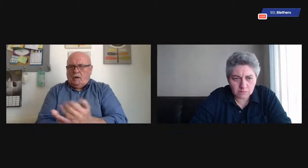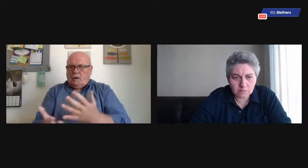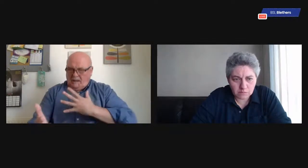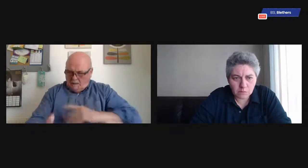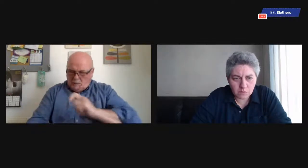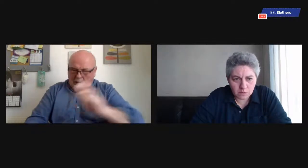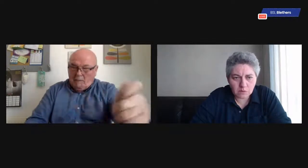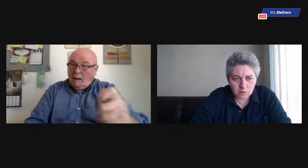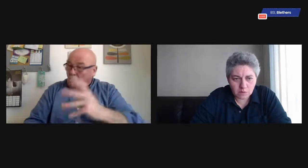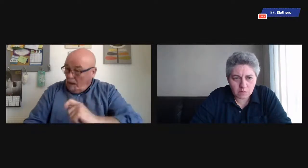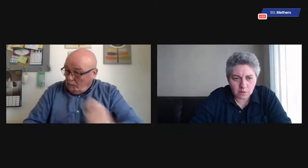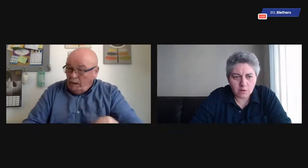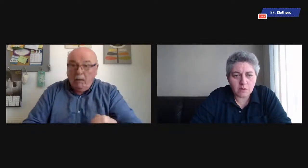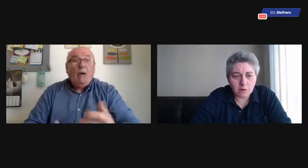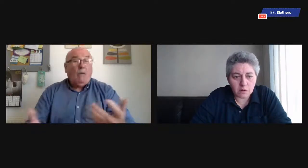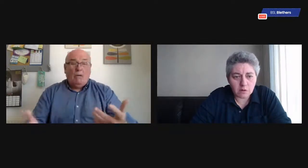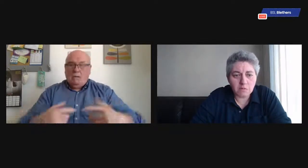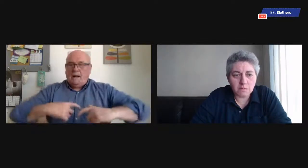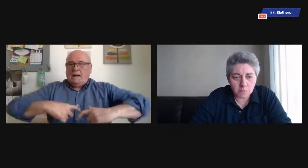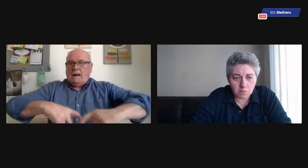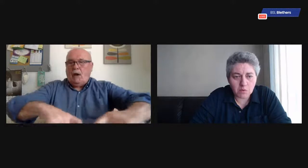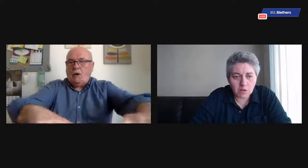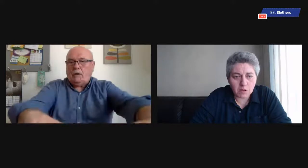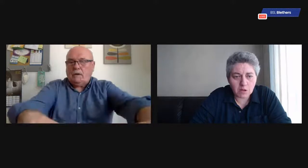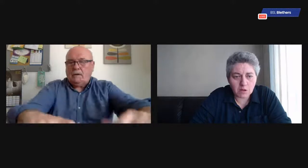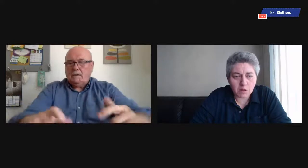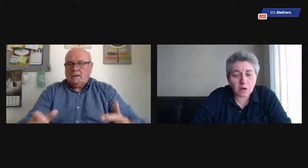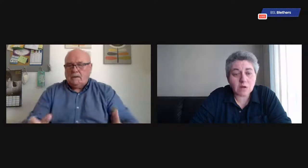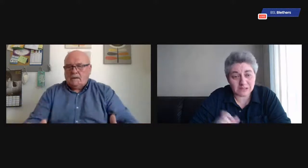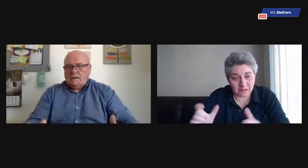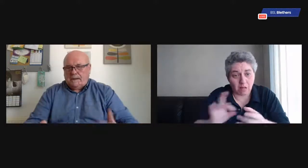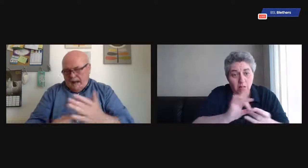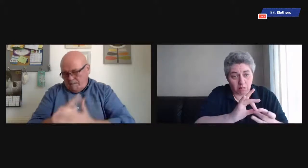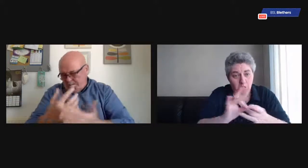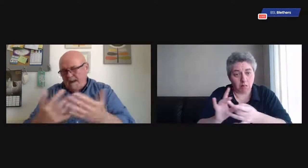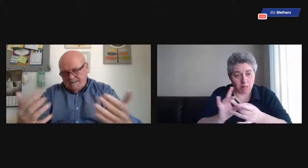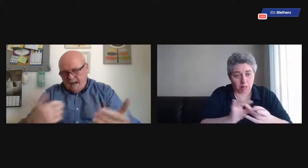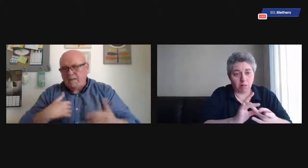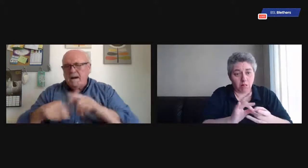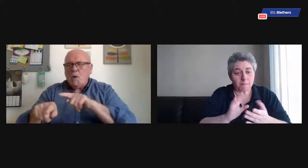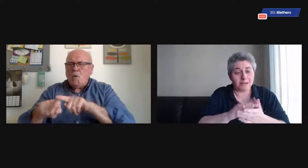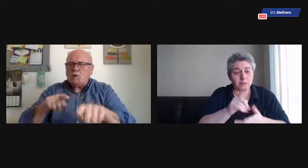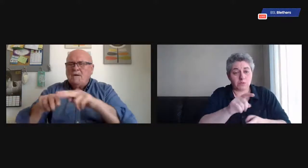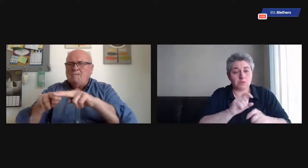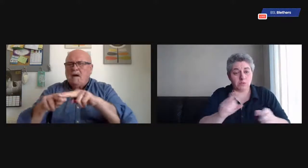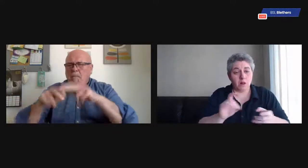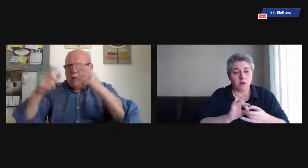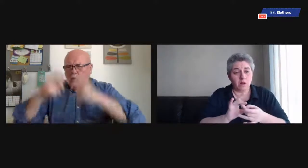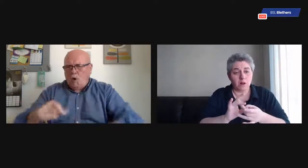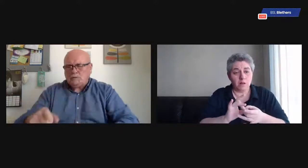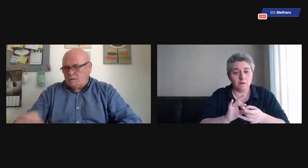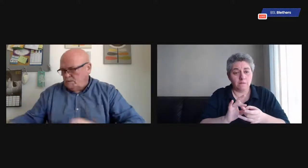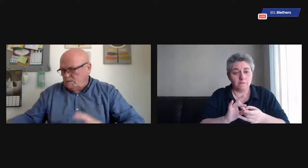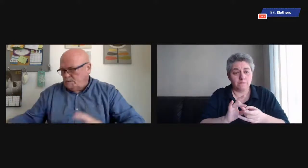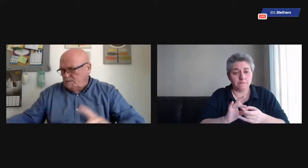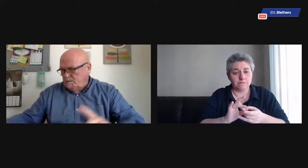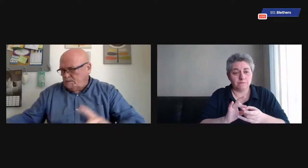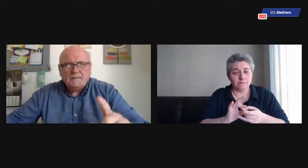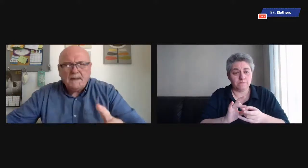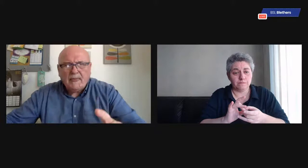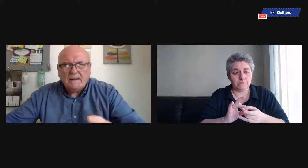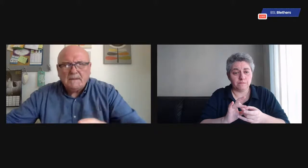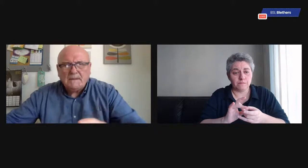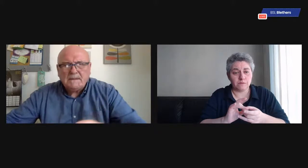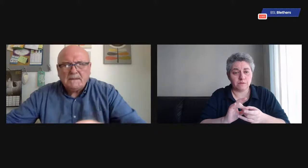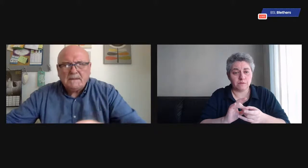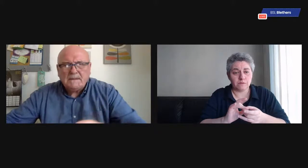say, I feel this is wrong. We need to appeal. So we carry on. So that relationship is still maintained.